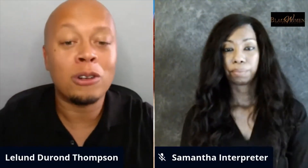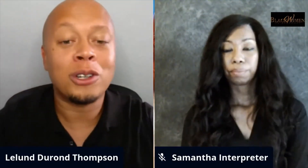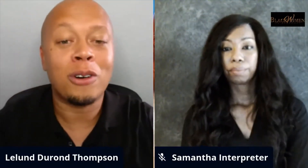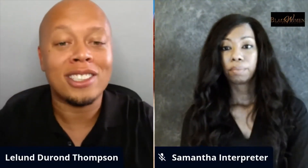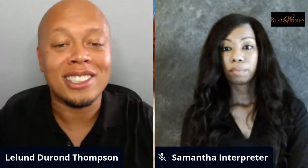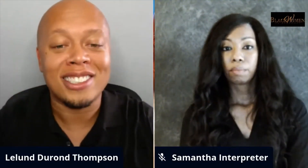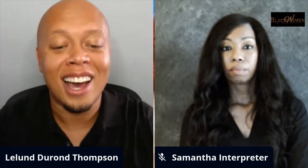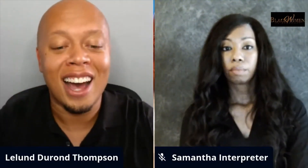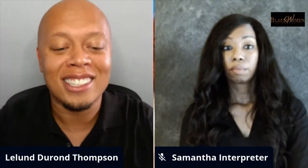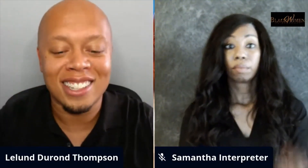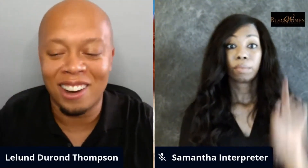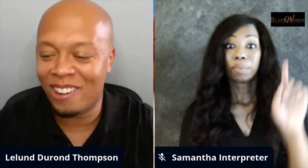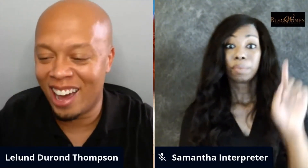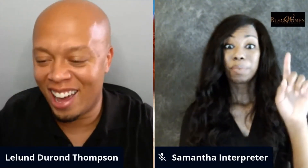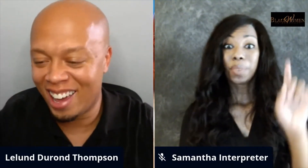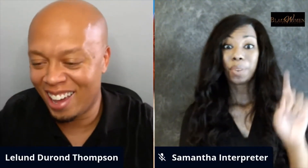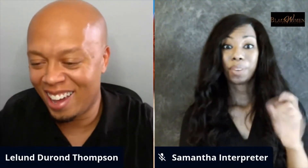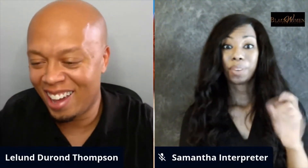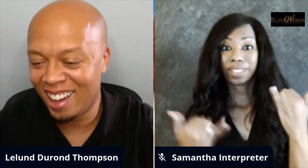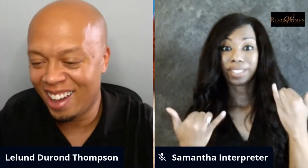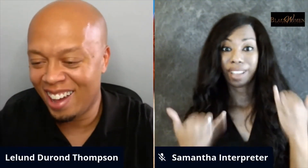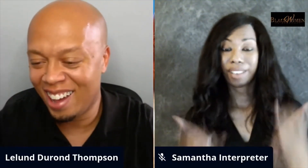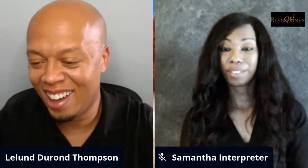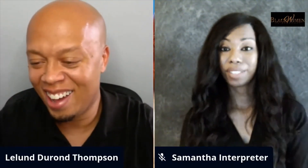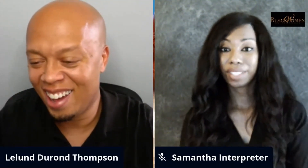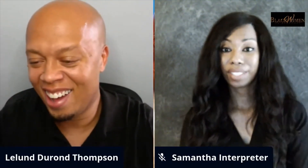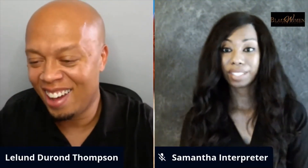We'll go to questions. Ask away.